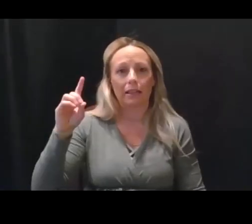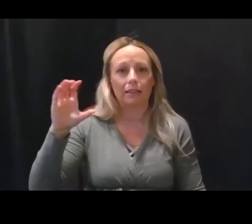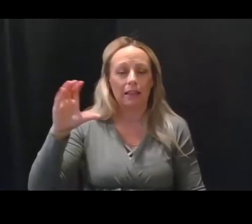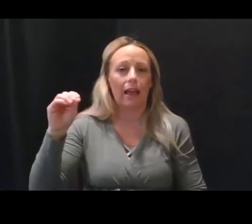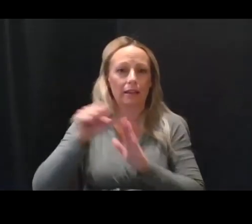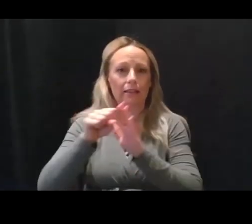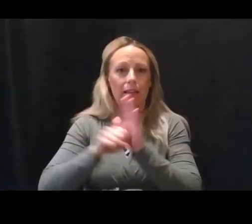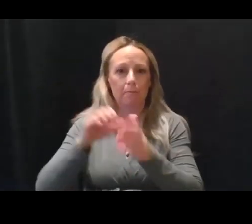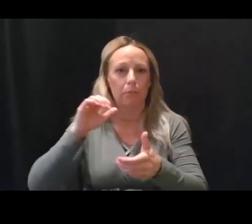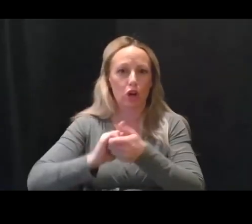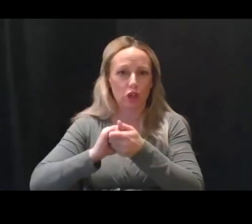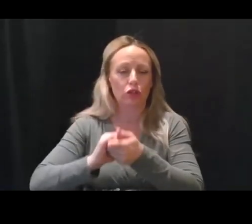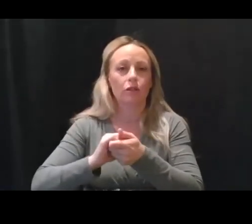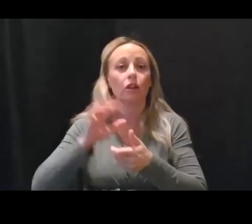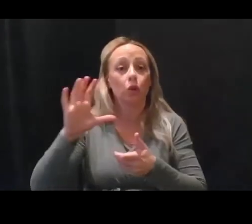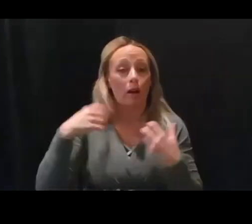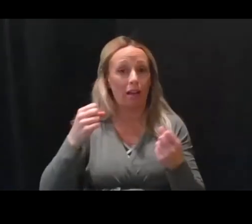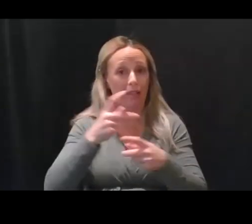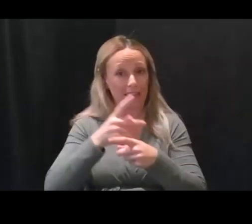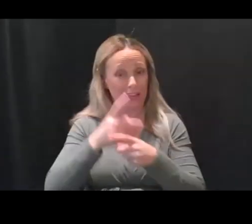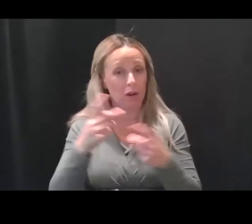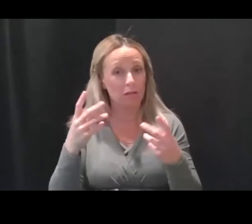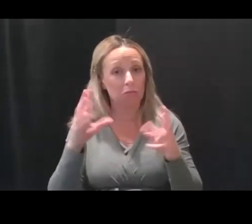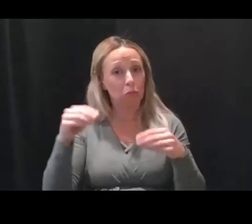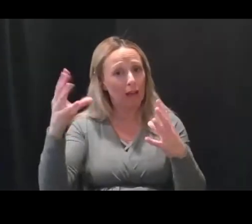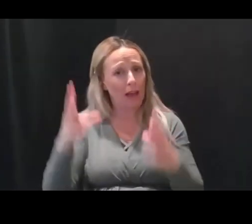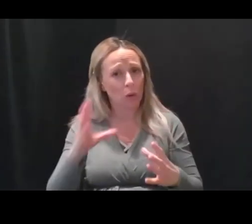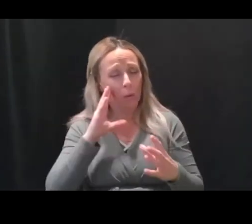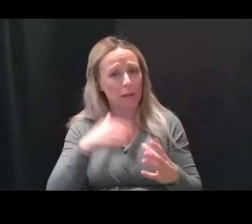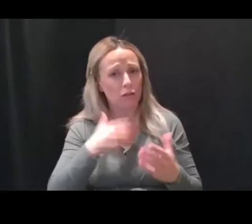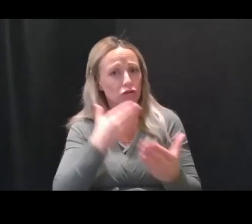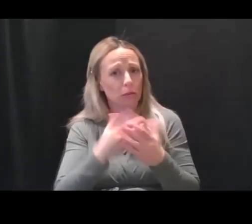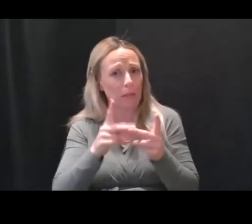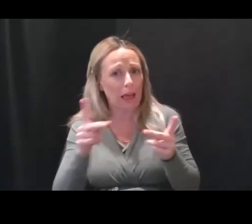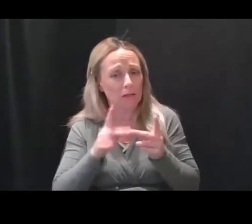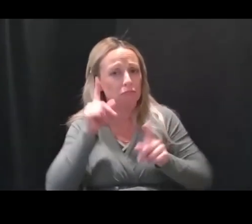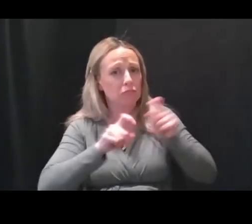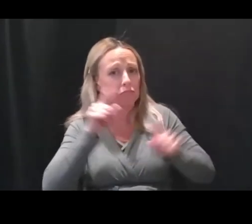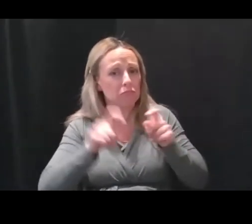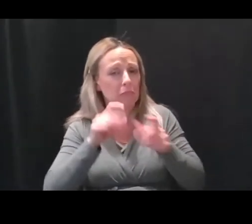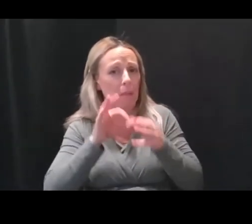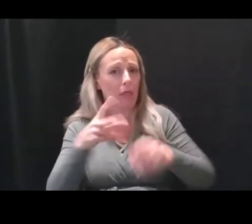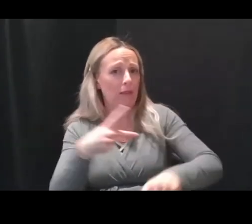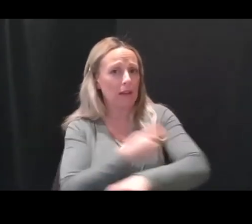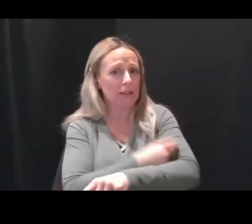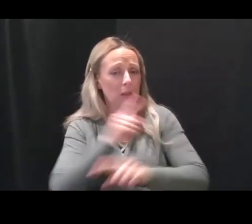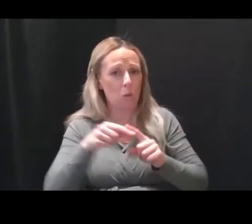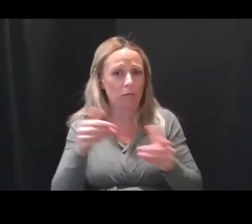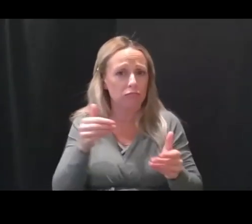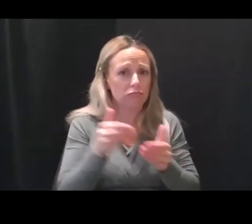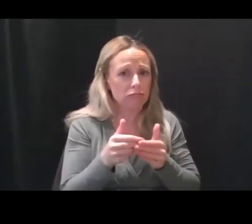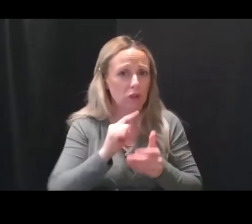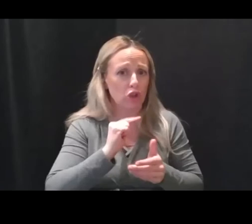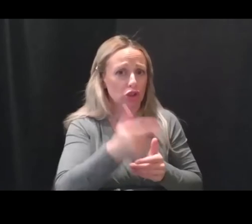partners. Your healthcare provider will also be a good source of information on the vaccine when it comes closer to your turn to receive